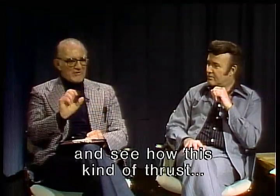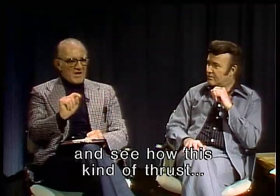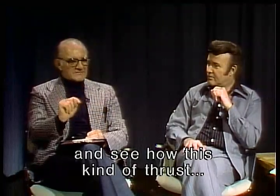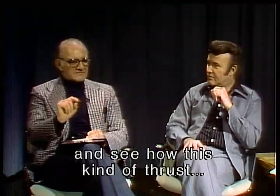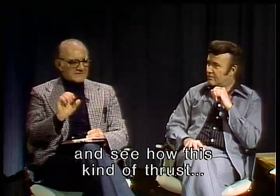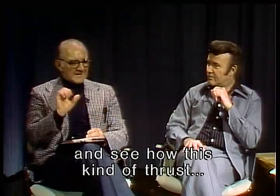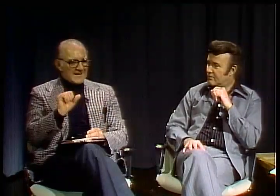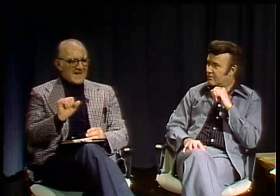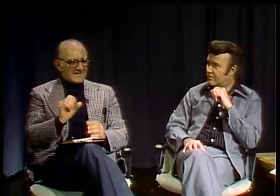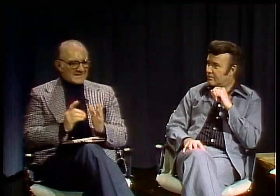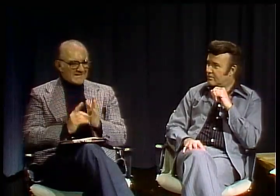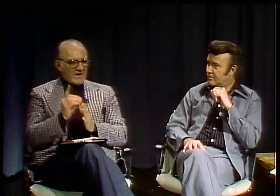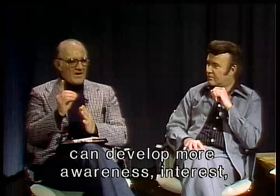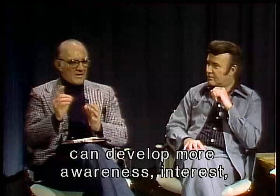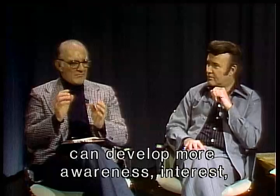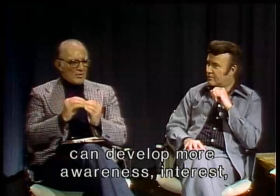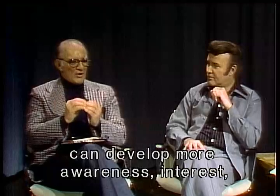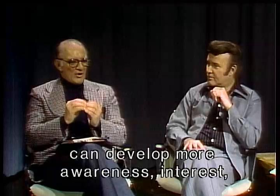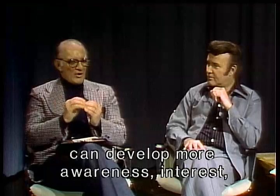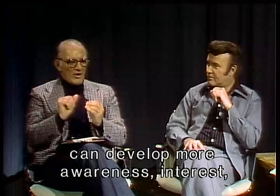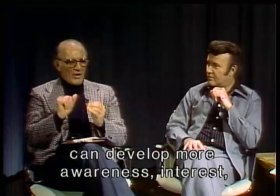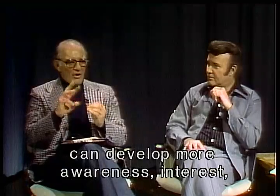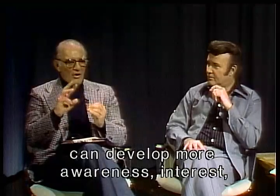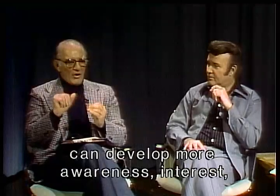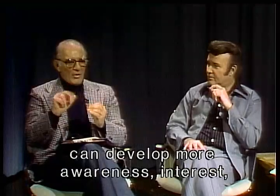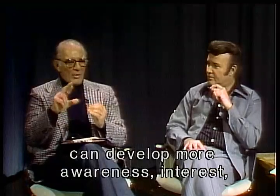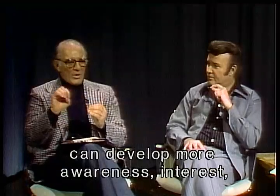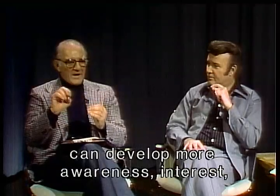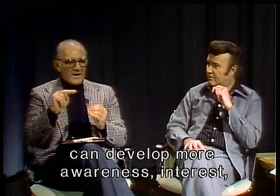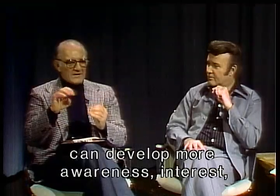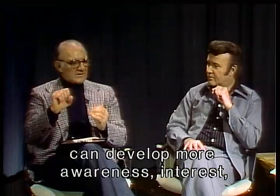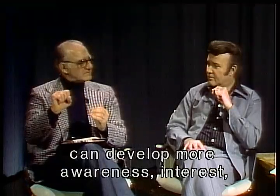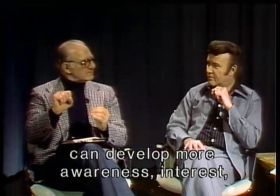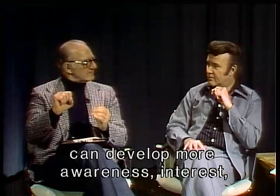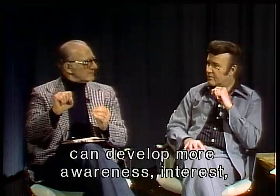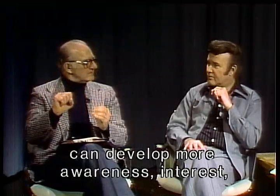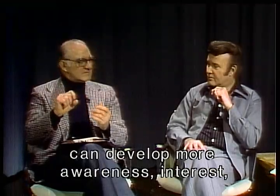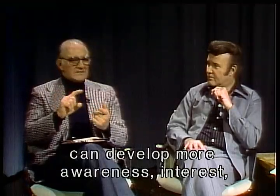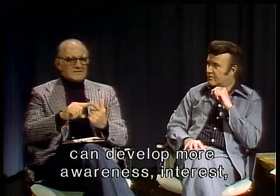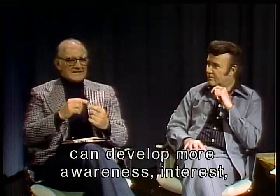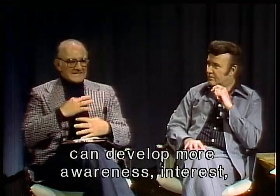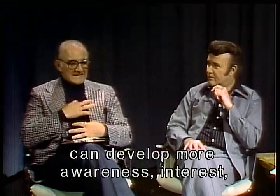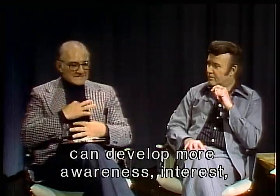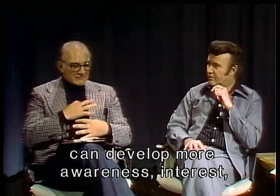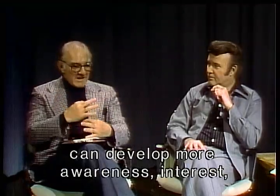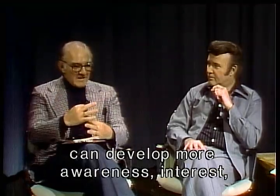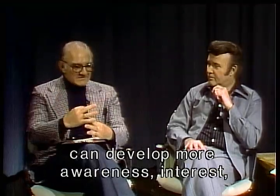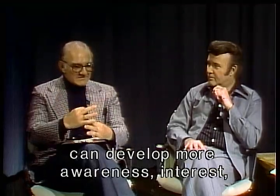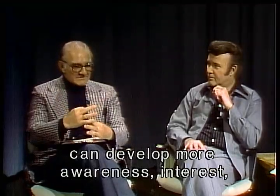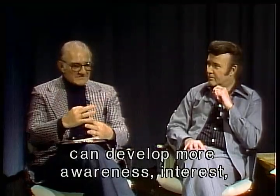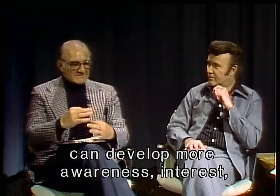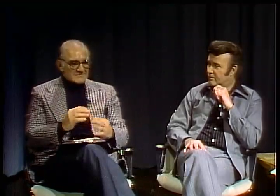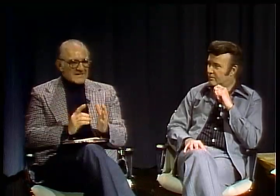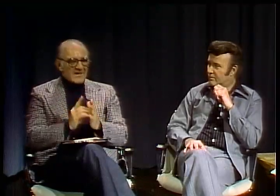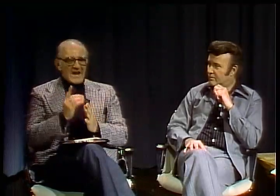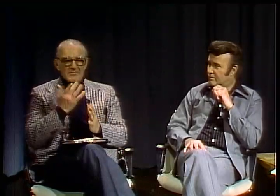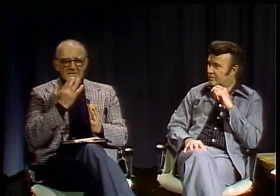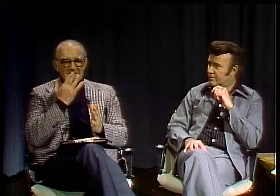thrust can develop more awareness, interest, develop the